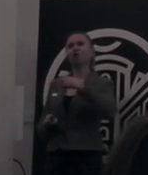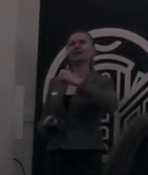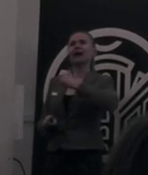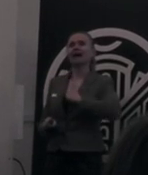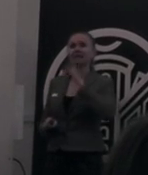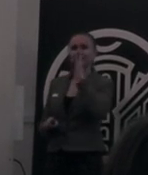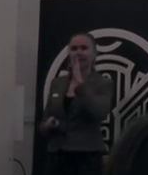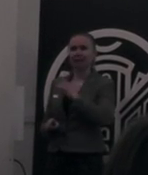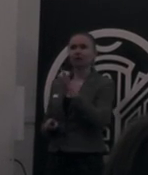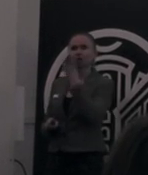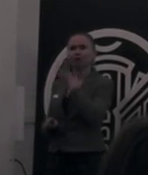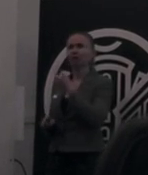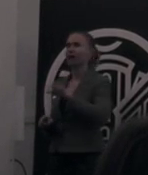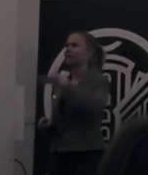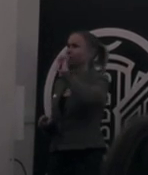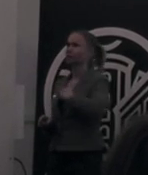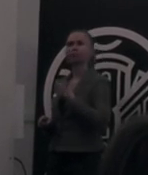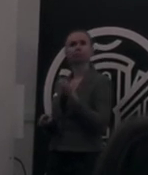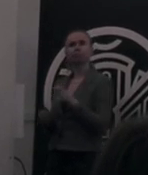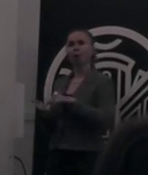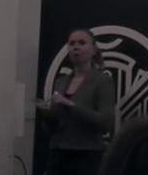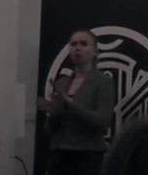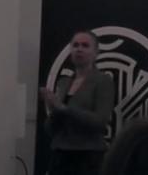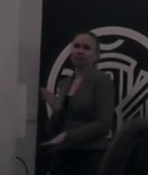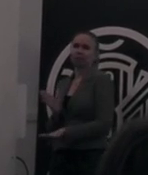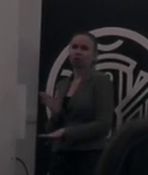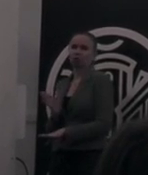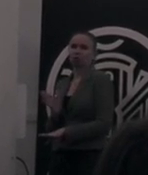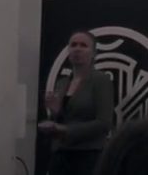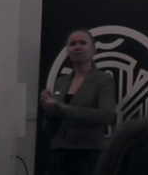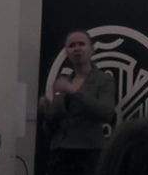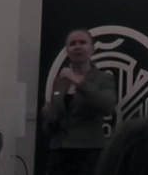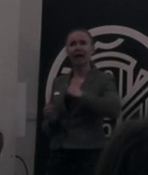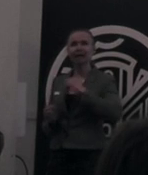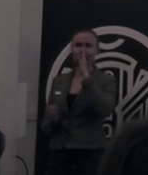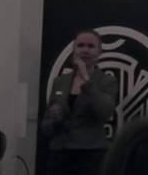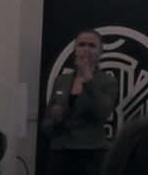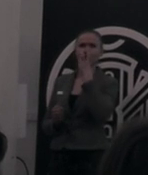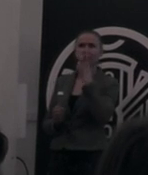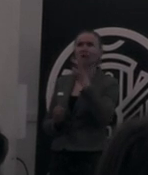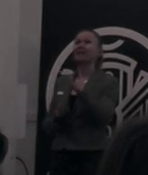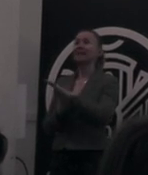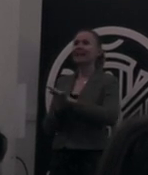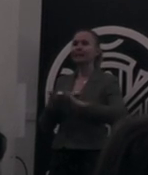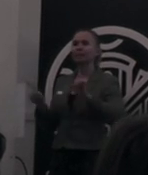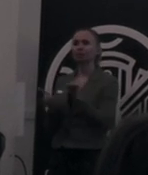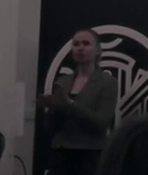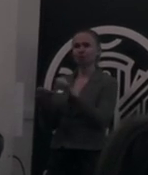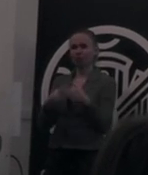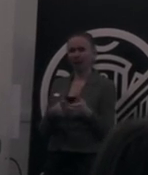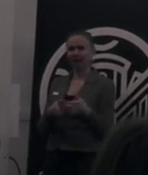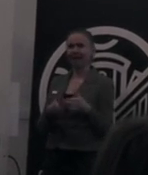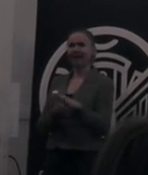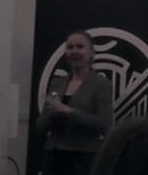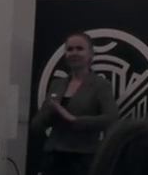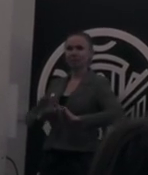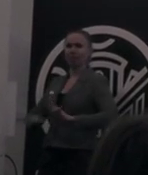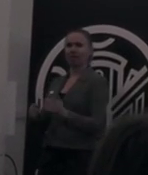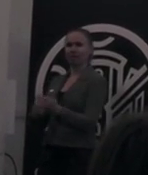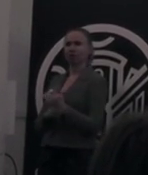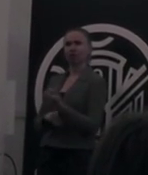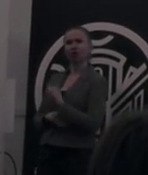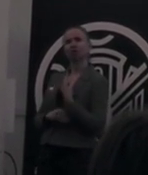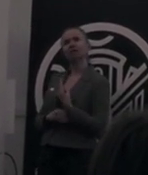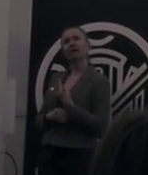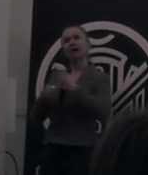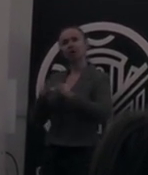sure that people aren't discriminated against. It's in our own self-interest to make sure that no minority, that no one who's different from us has to put